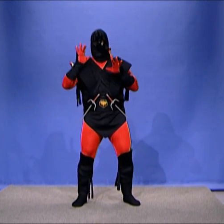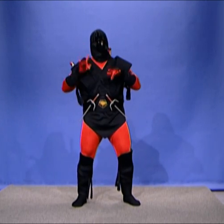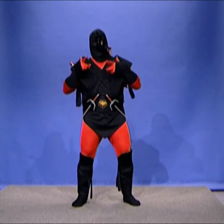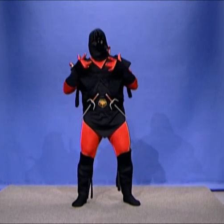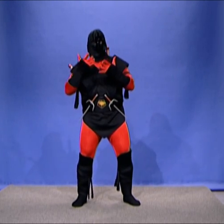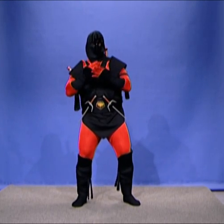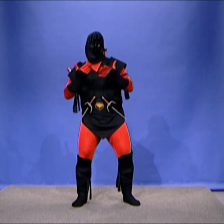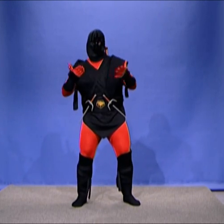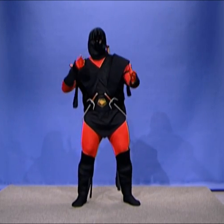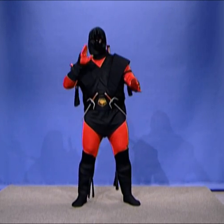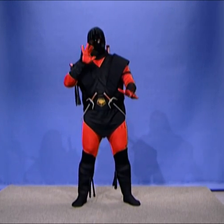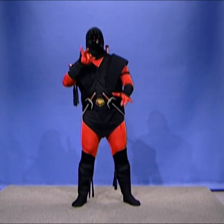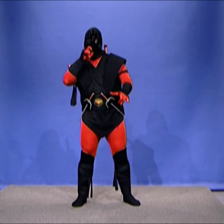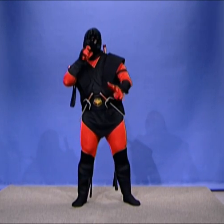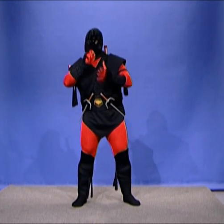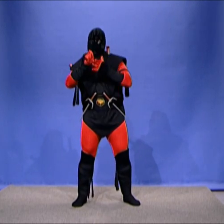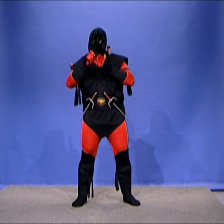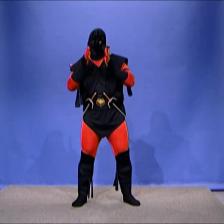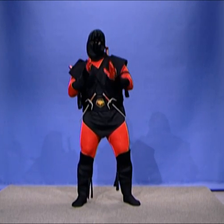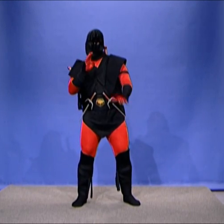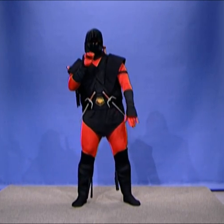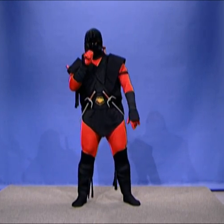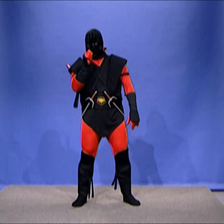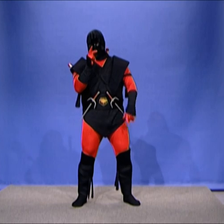story and pictures are by Maurice Sendak.